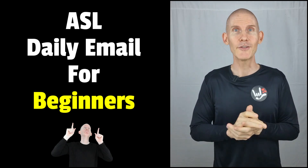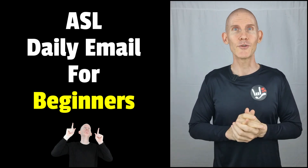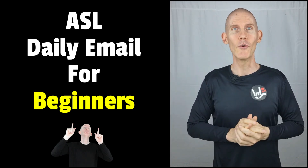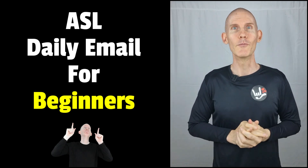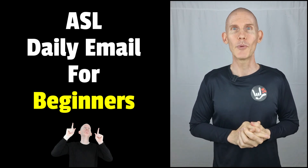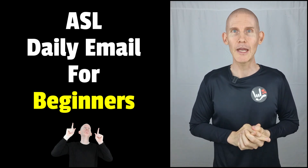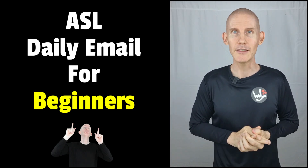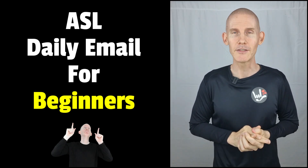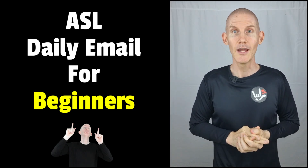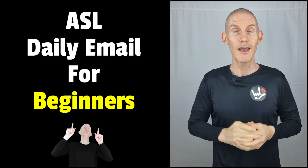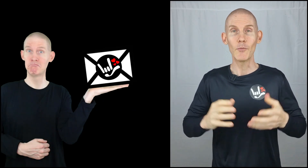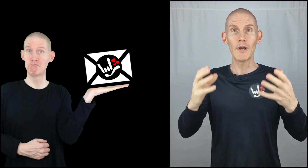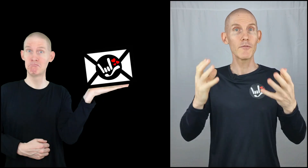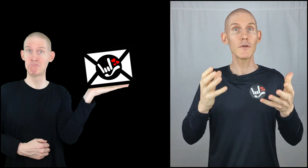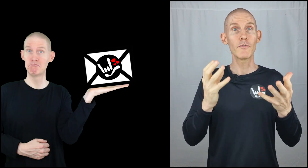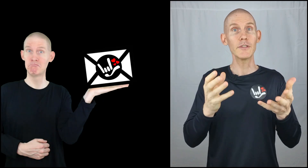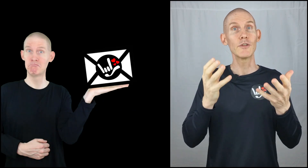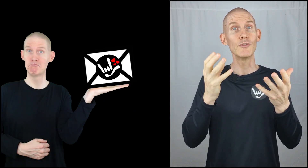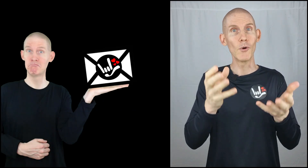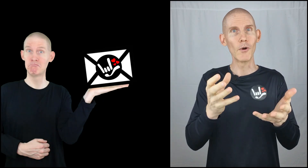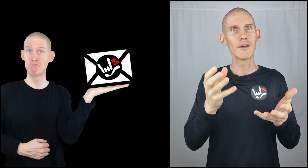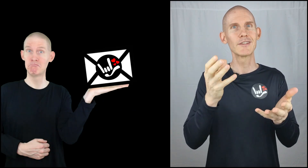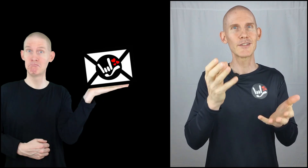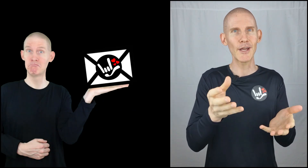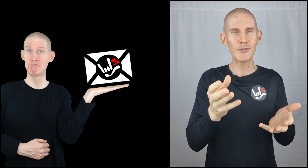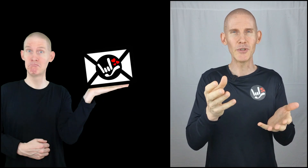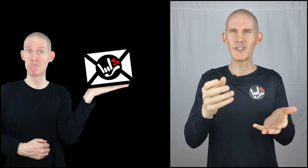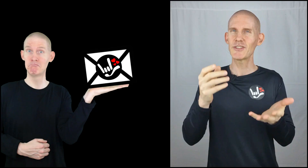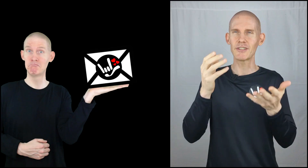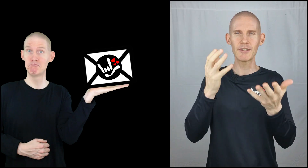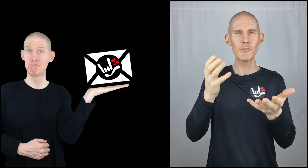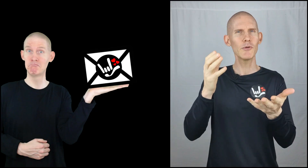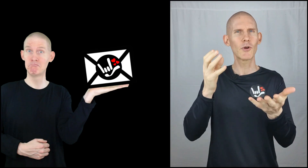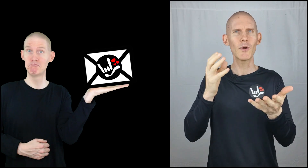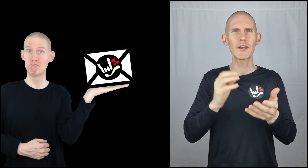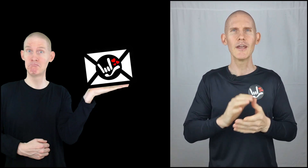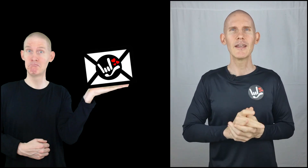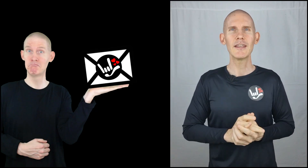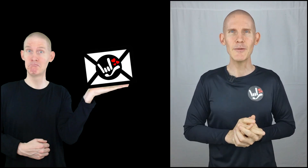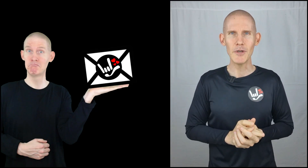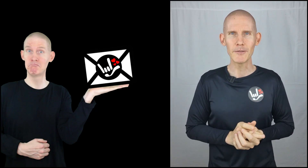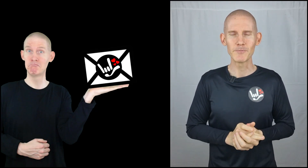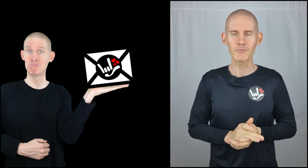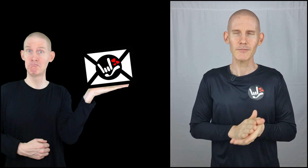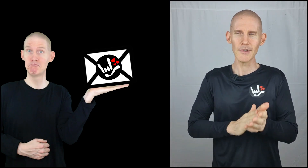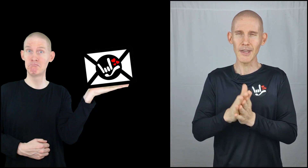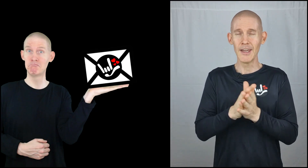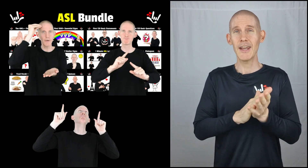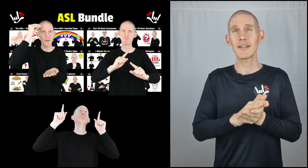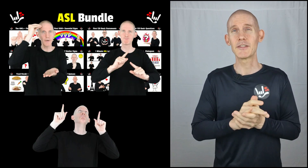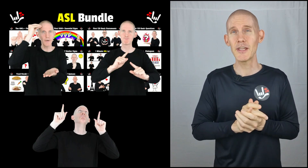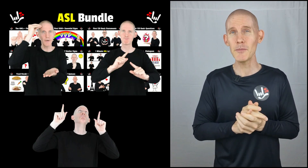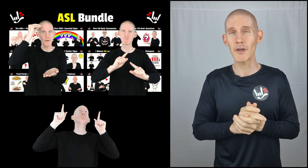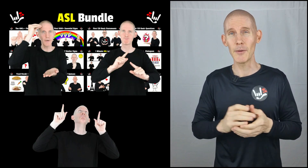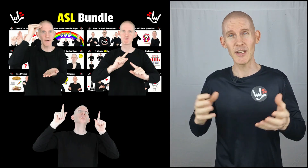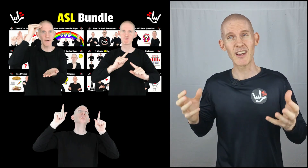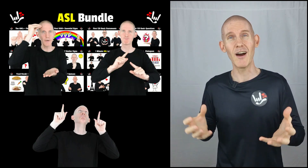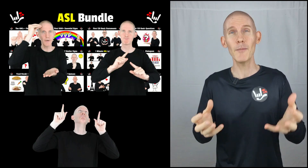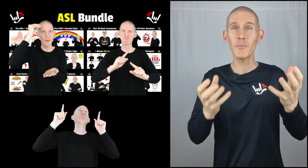your own pace and whenever it fits your schedule. It's just a simple, quick email. And at the same time, it